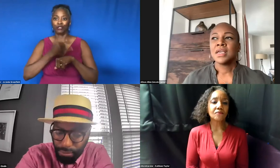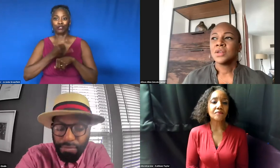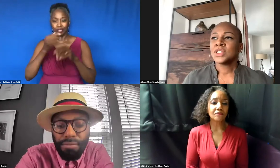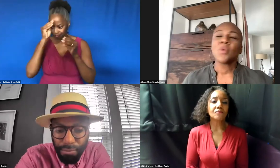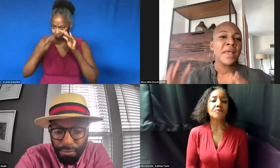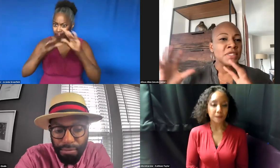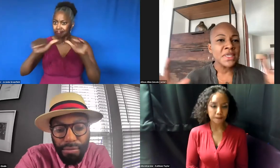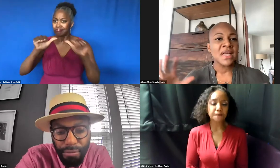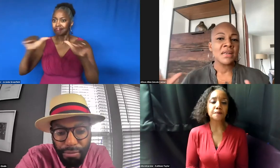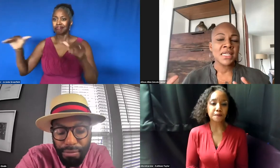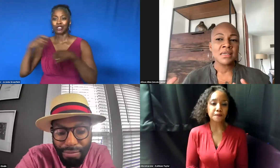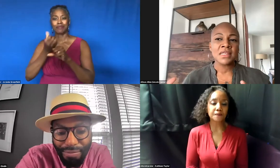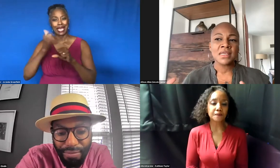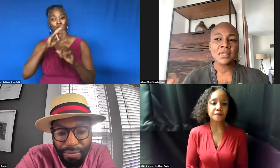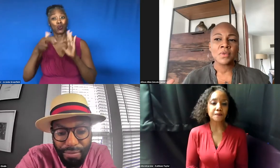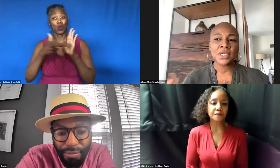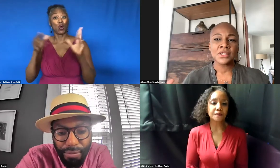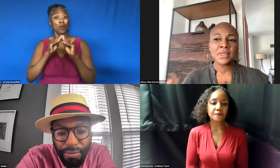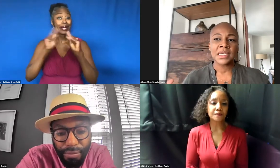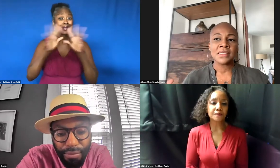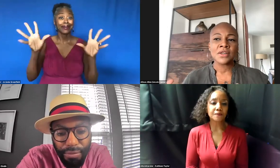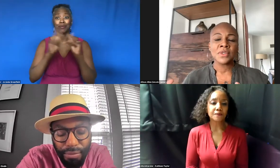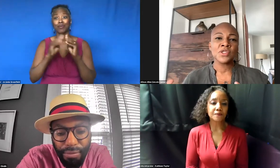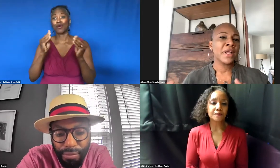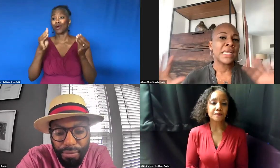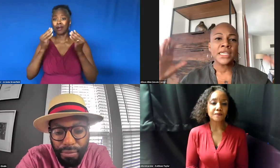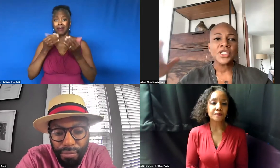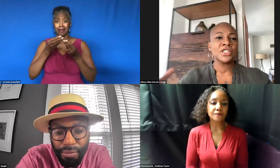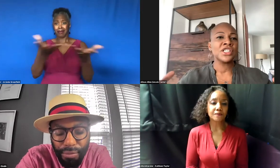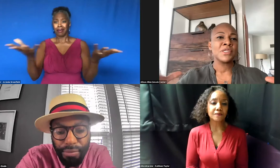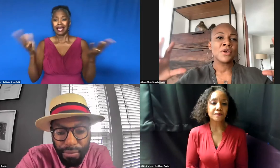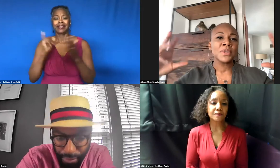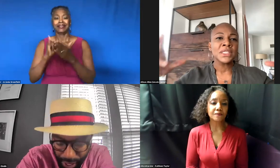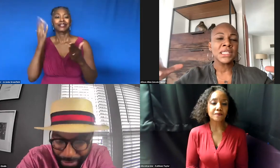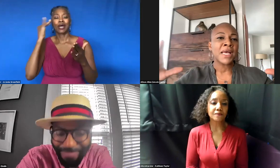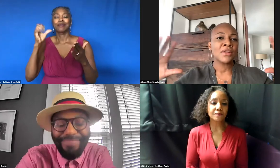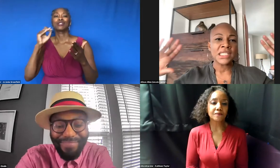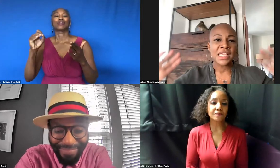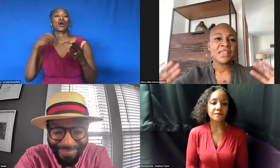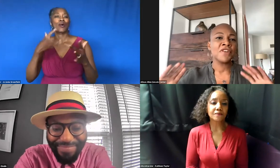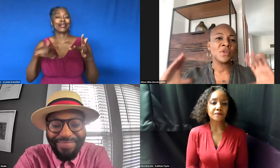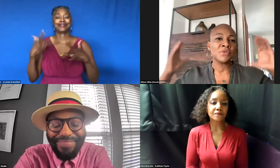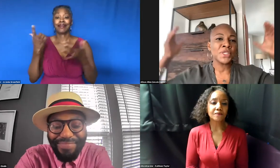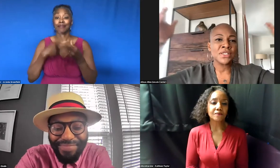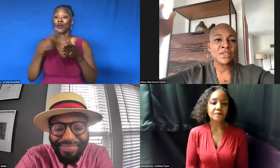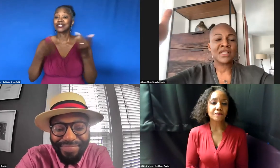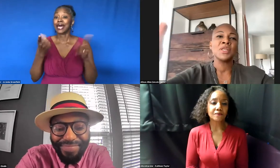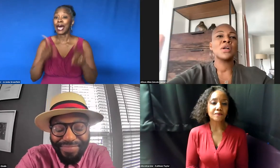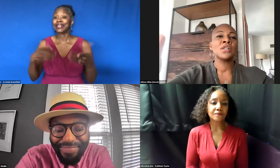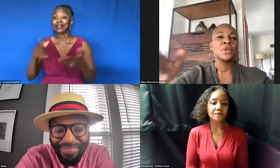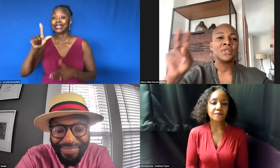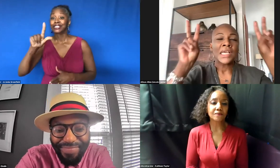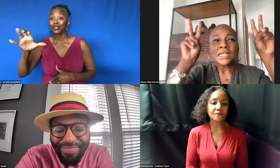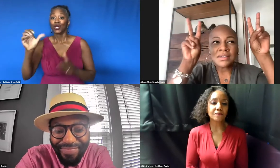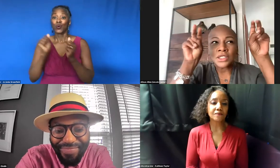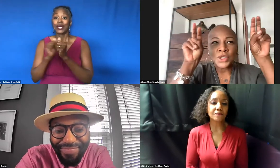obvious, which is why I'm so excited about some of the things that we're trying to do at Lincoln Center, which is around internships that are really about taking folks and reinserting them in